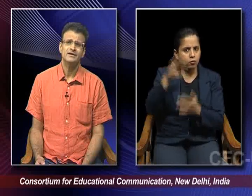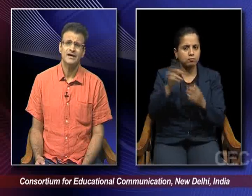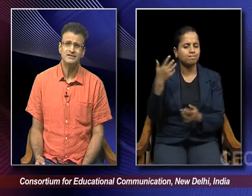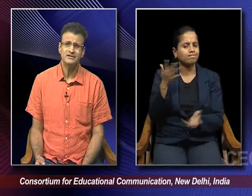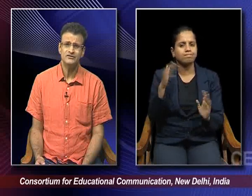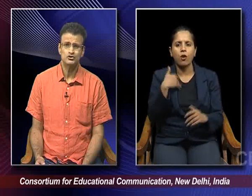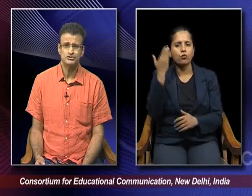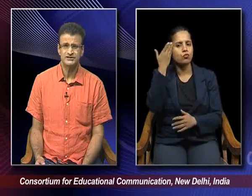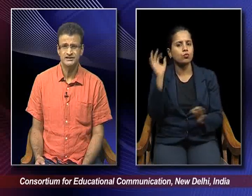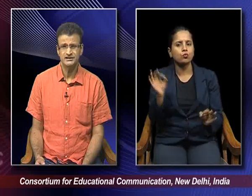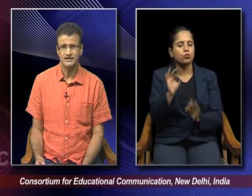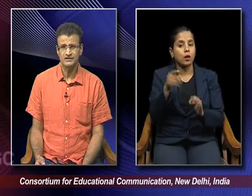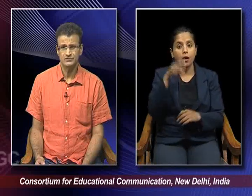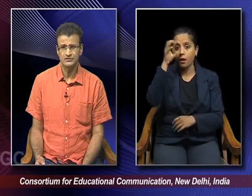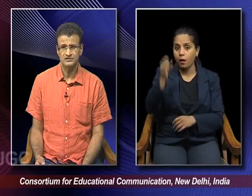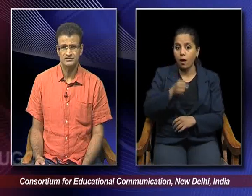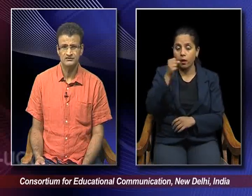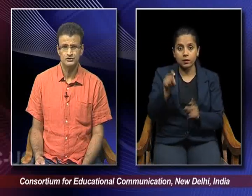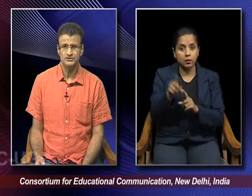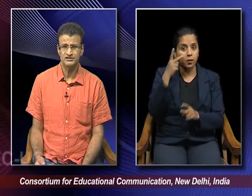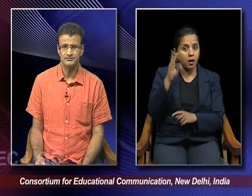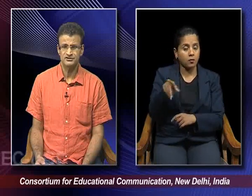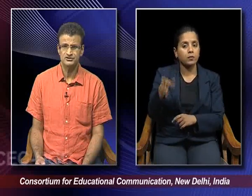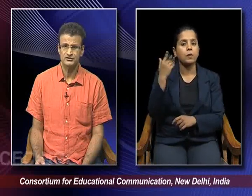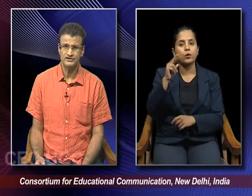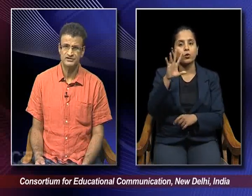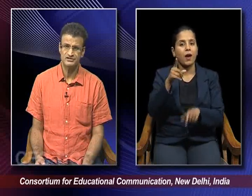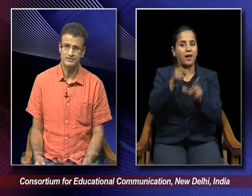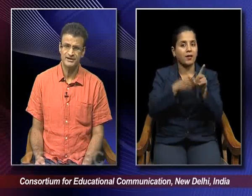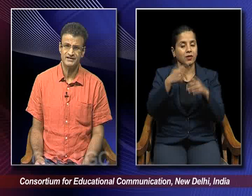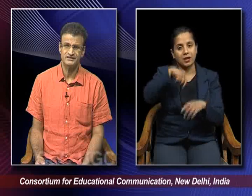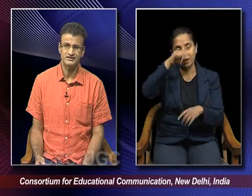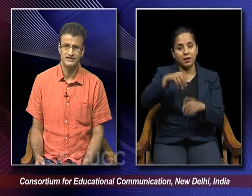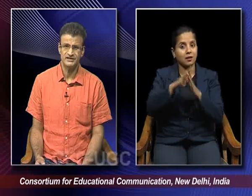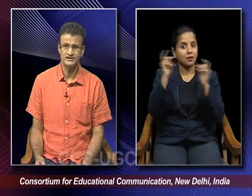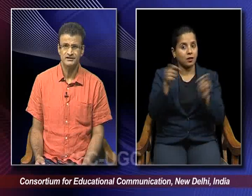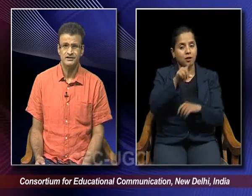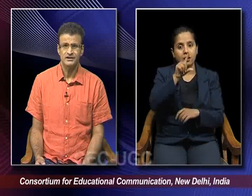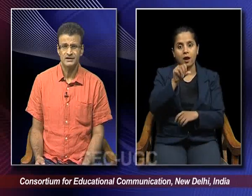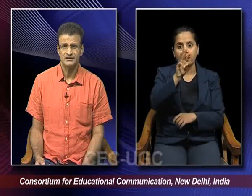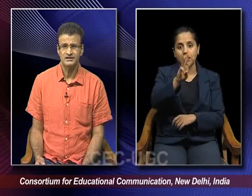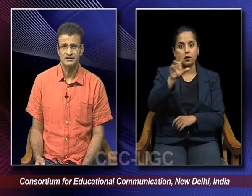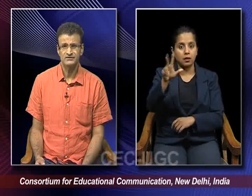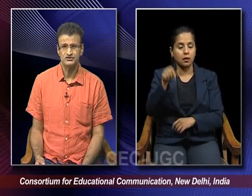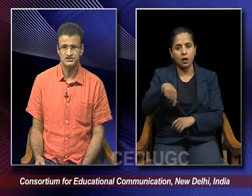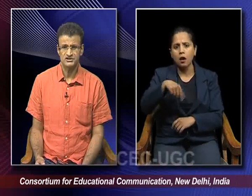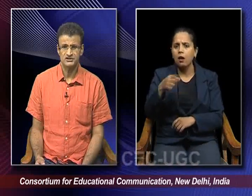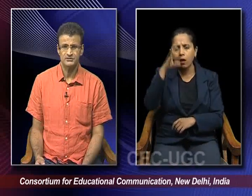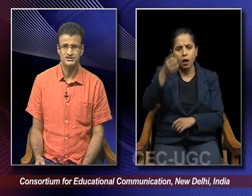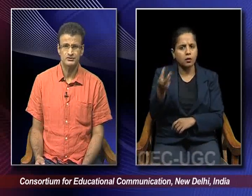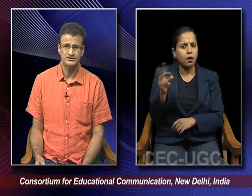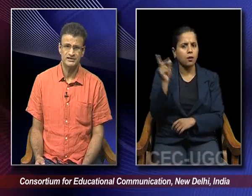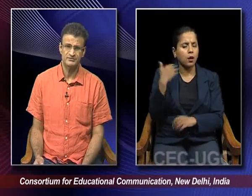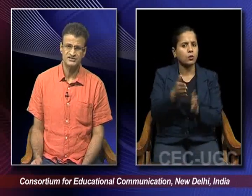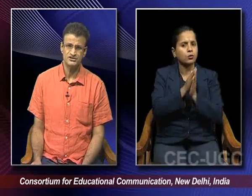And Gandhi, we also see that on the Silver Jubilee celebrations of Indian cinema in 1938, Gandhi again was